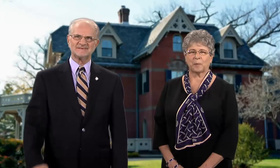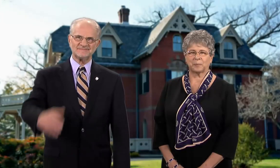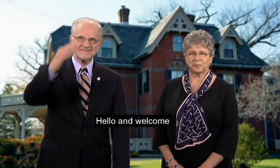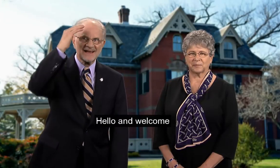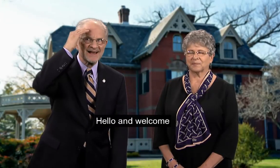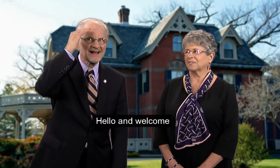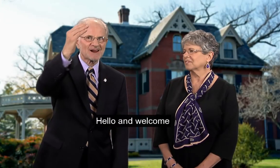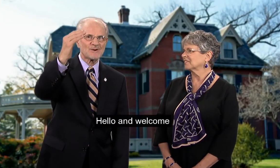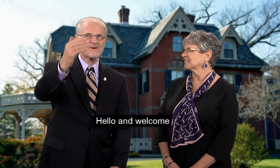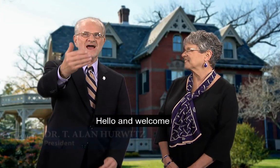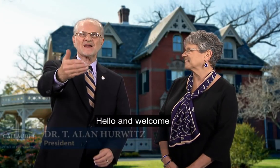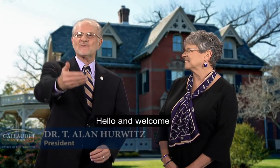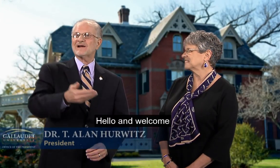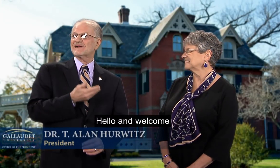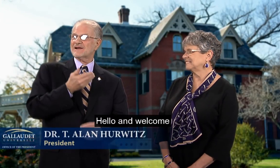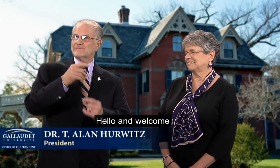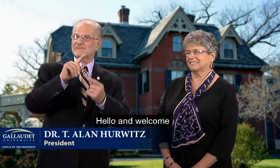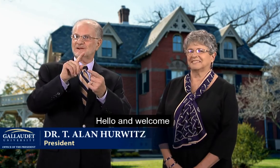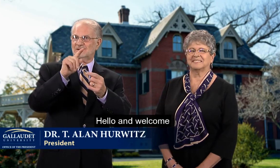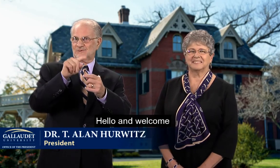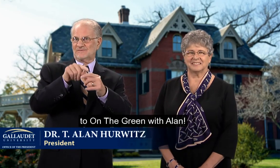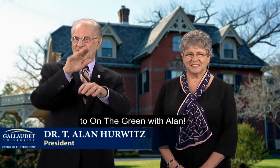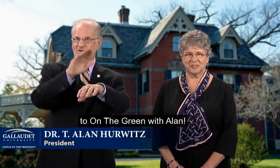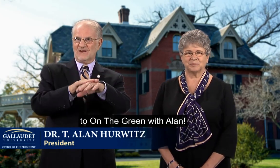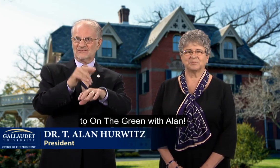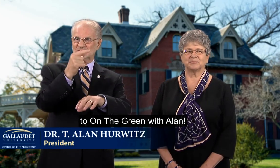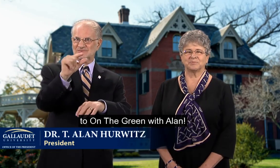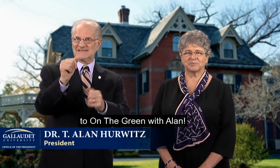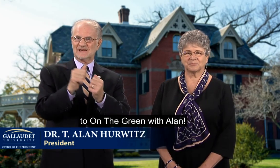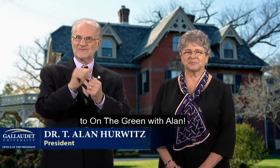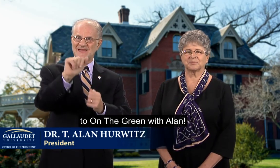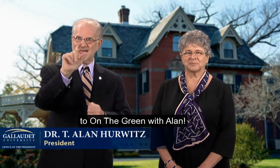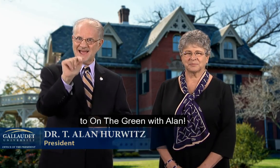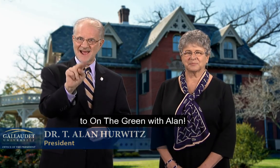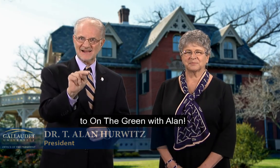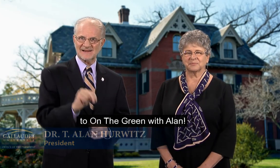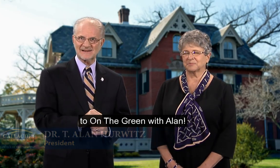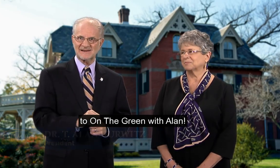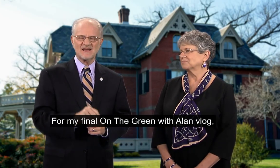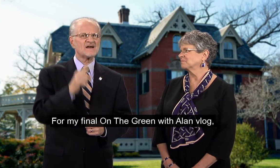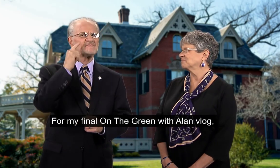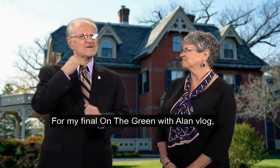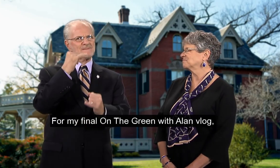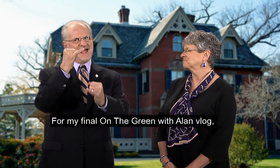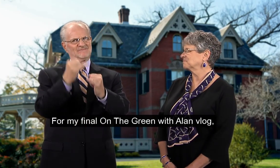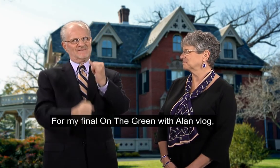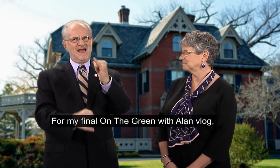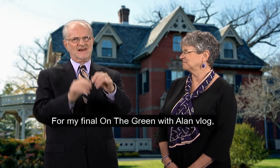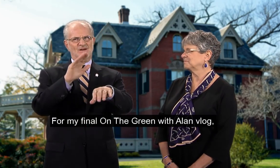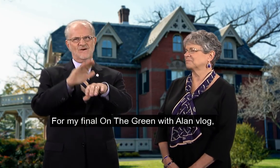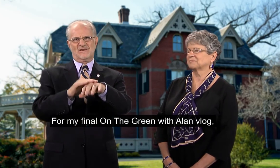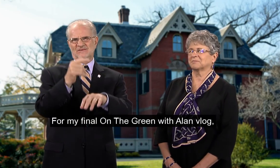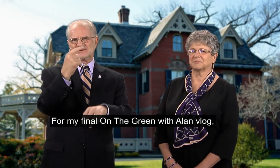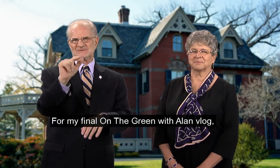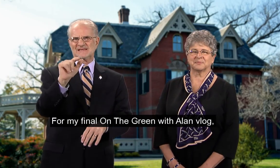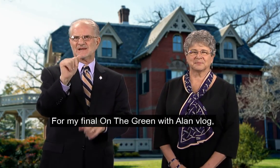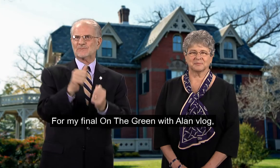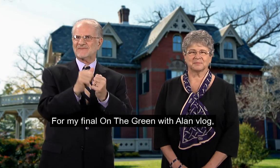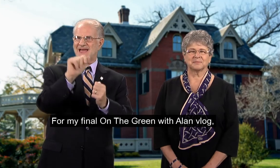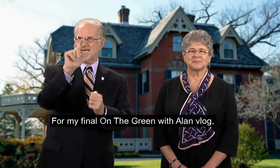Hello and welcome to On the Green with Alan. For my final On the Green with Alan vlog,